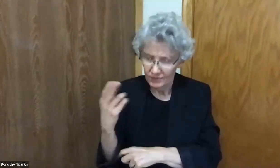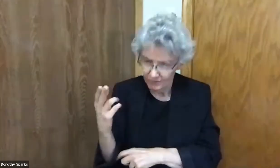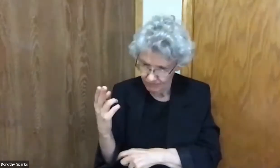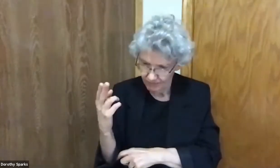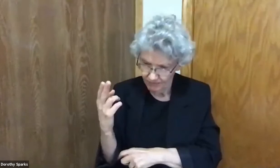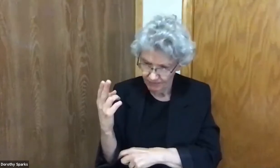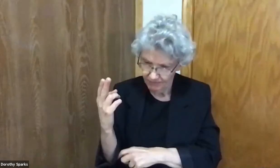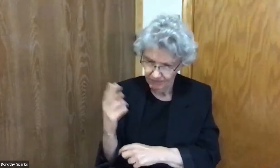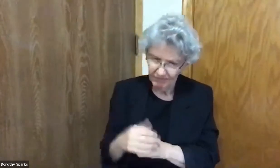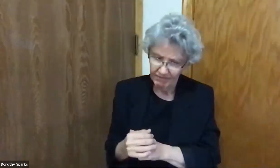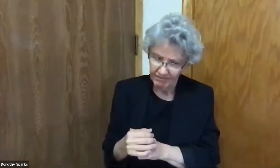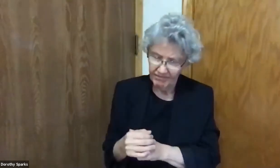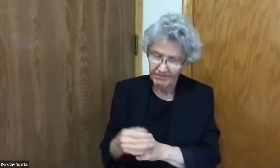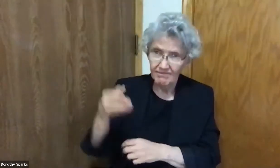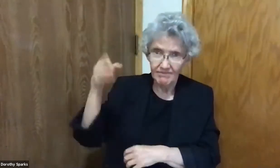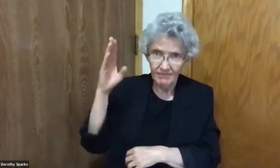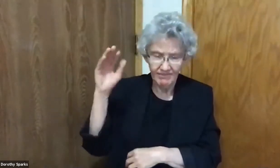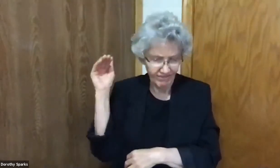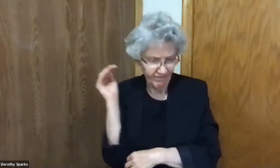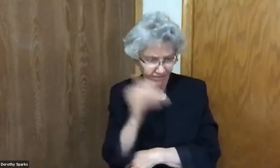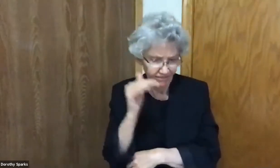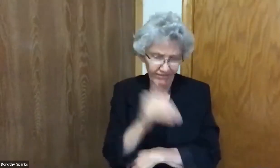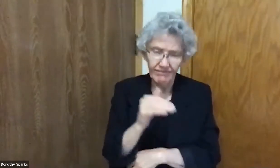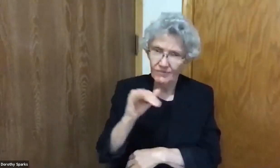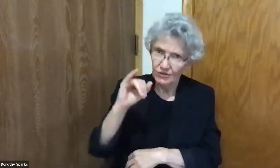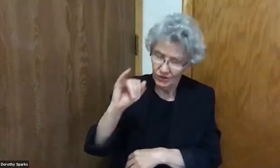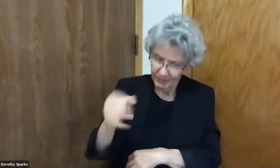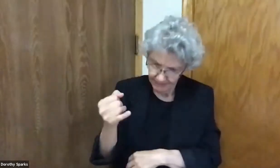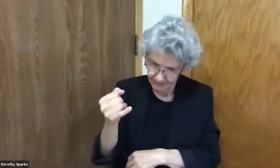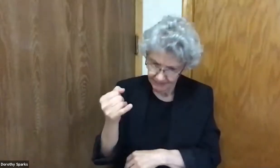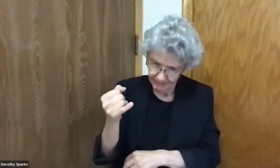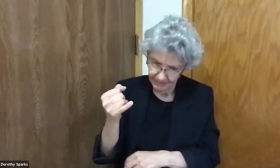was the king of Judah, and the Lord said to me,